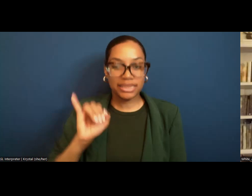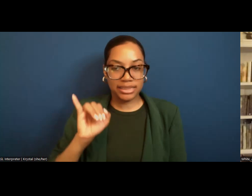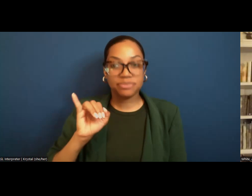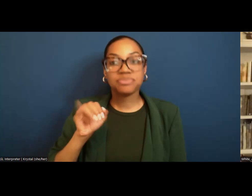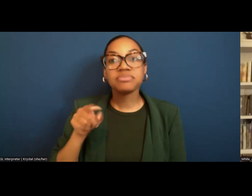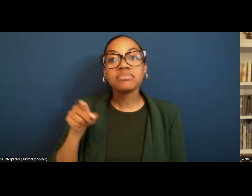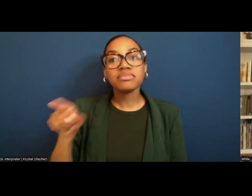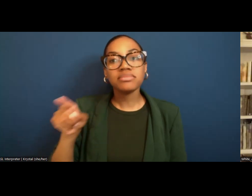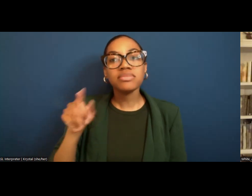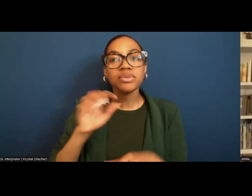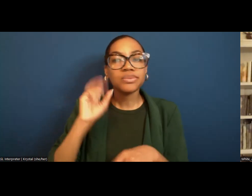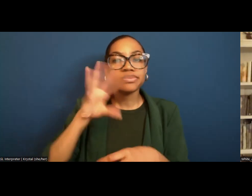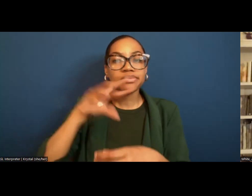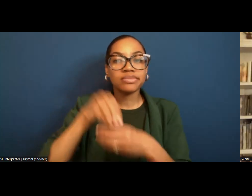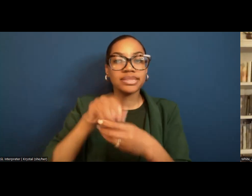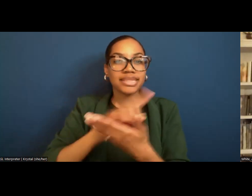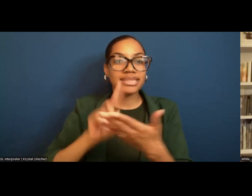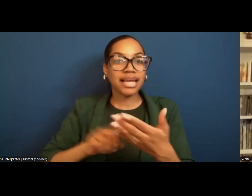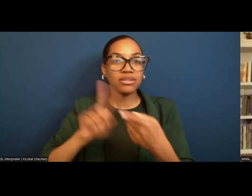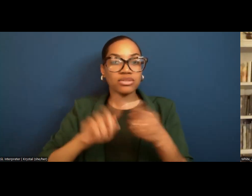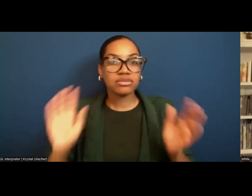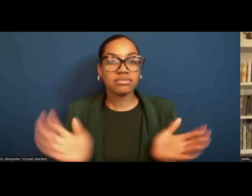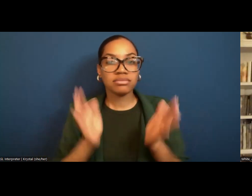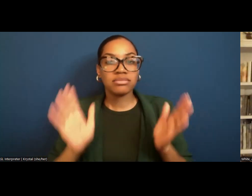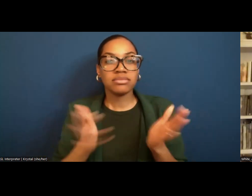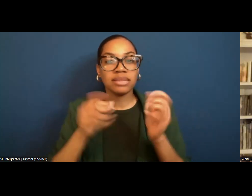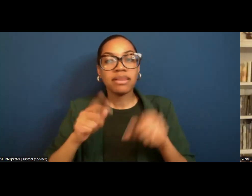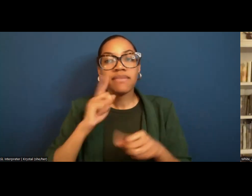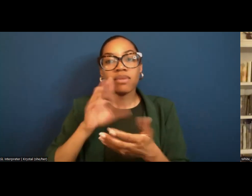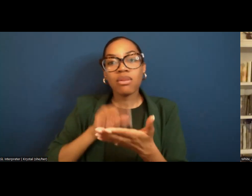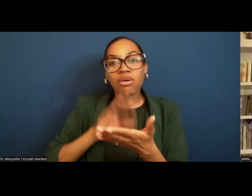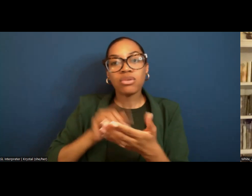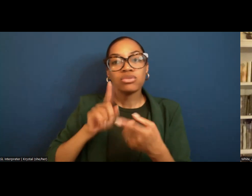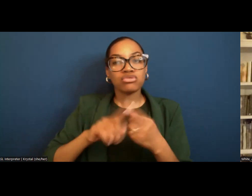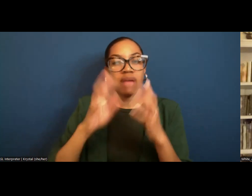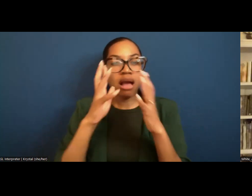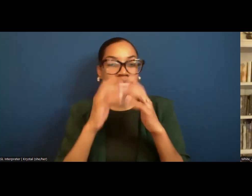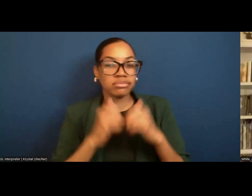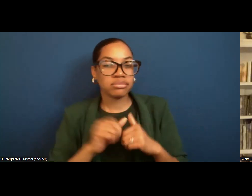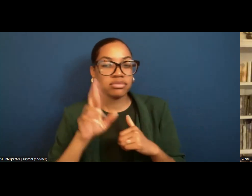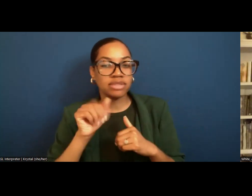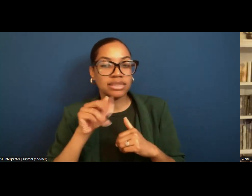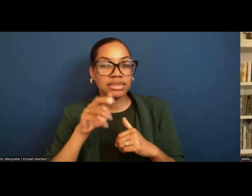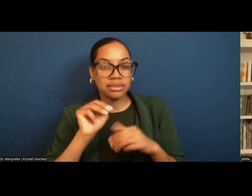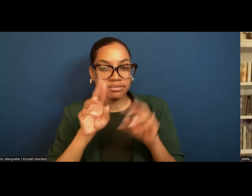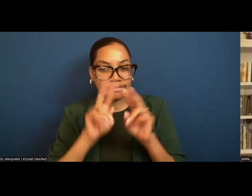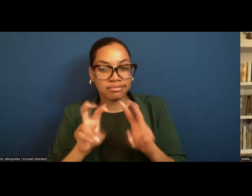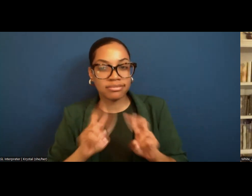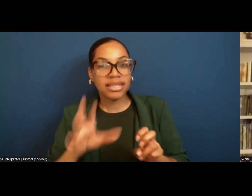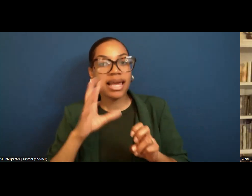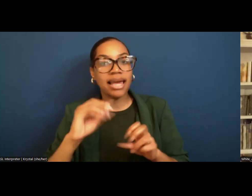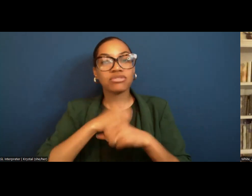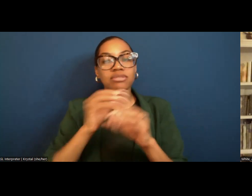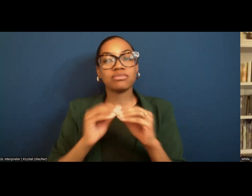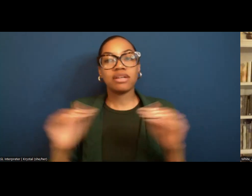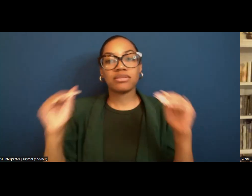as the director of the Office of Social Innovation at the David C. Frederick Honors College at Pitt, Ron empowers students to address